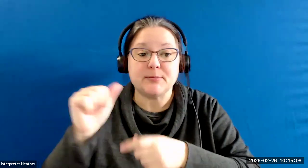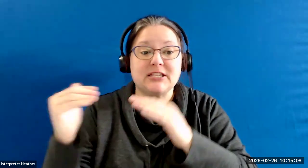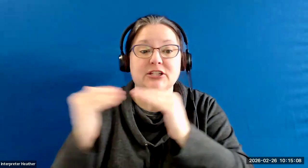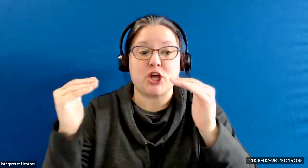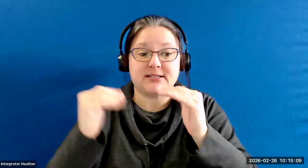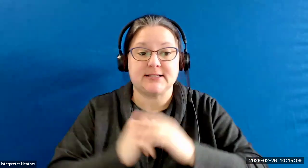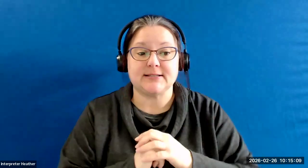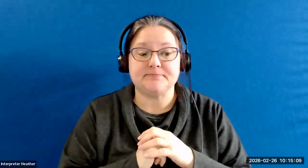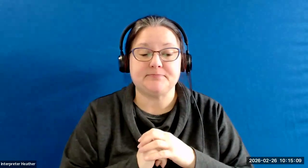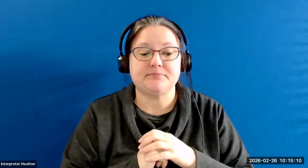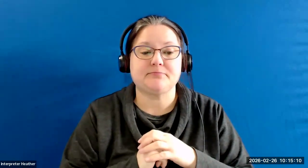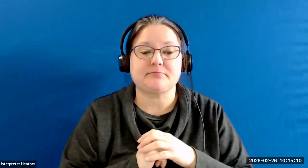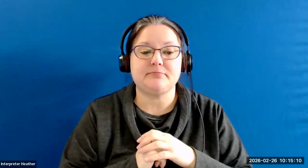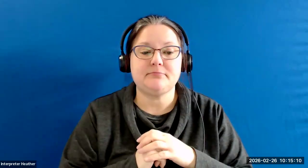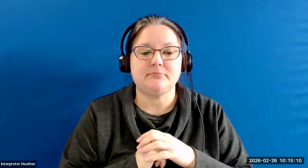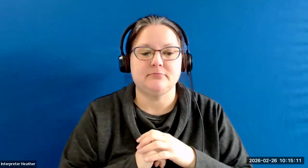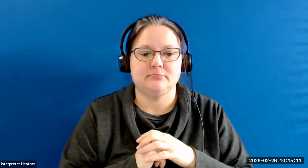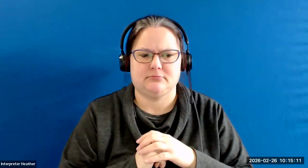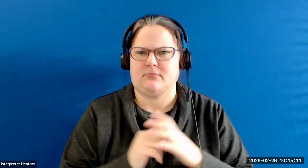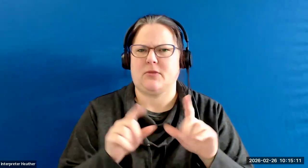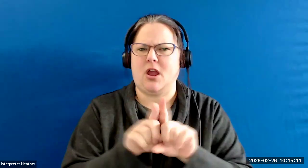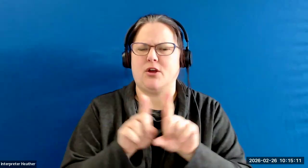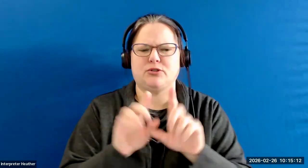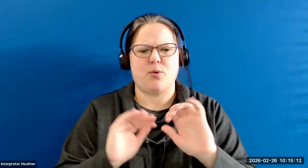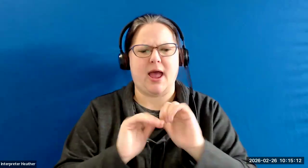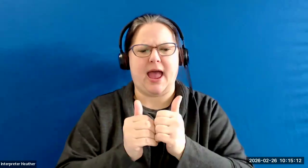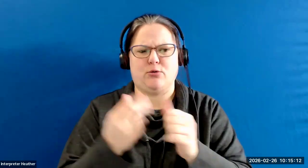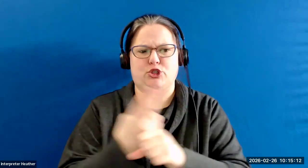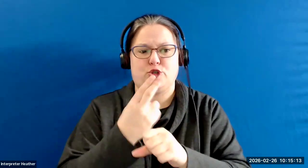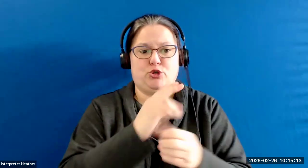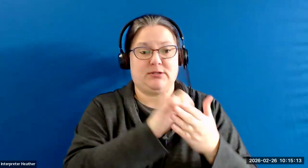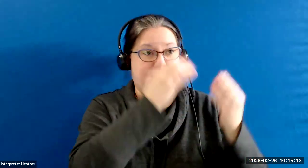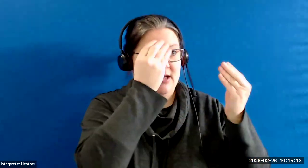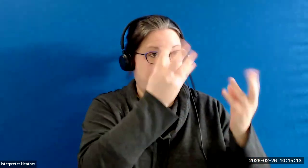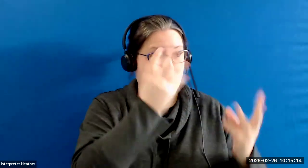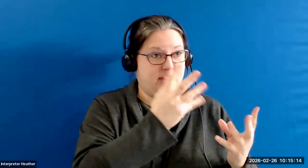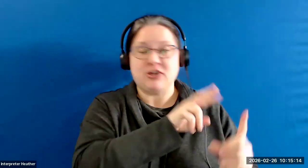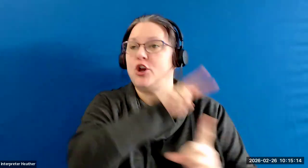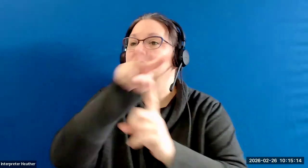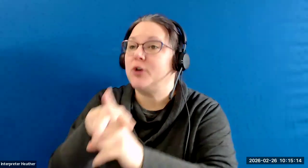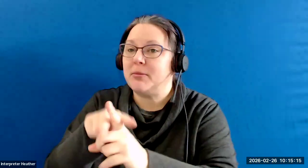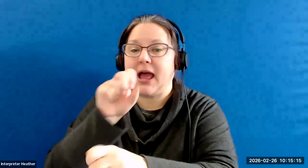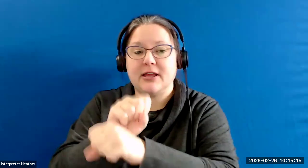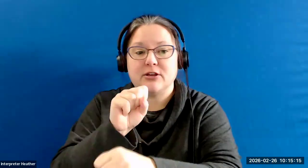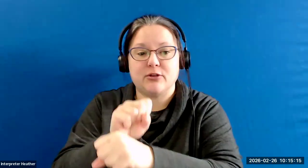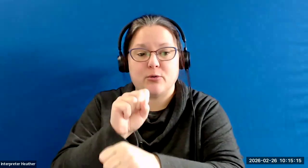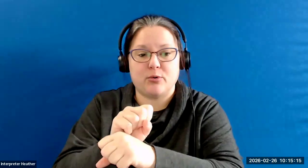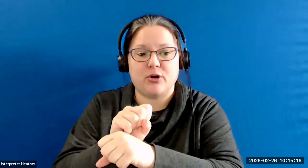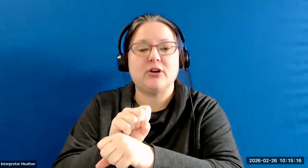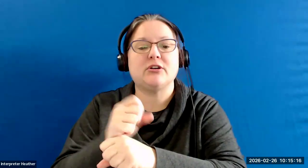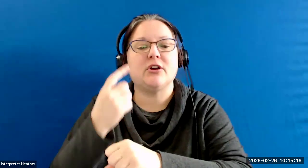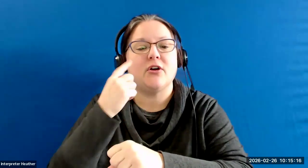disability justice, and how to apply that knowledge to their work within Unitarian